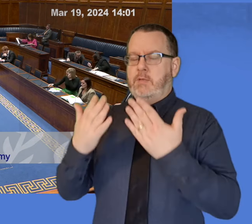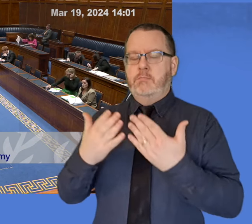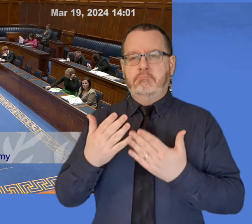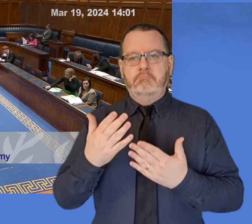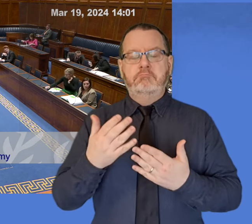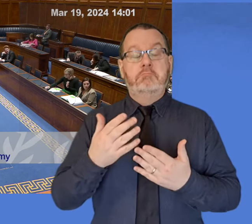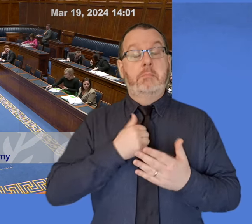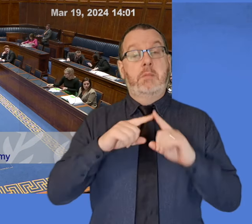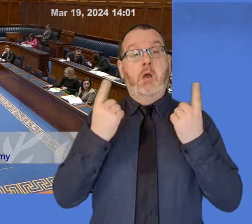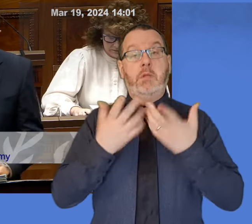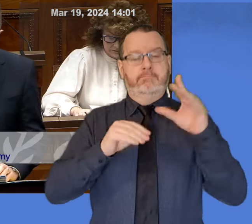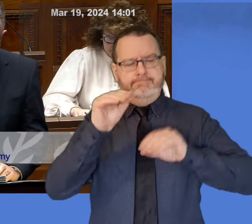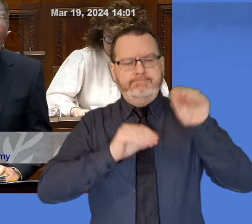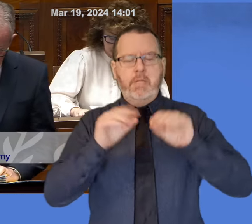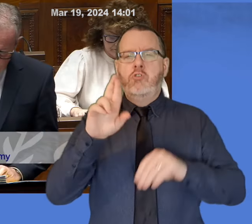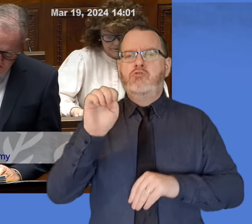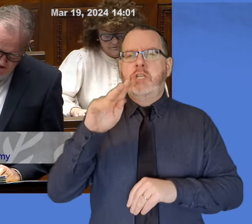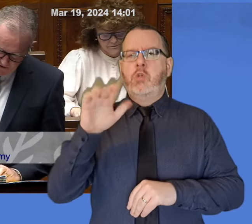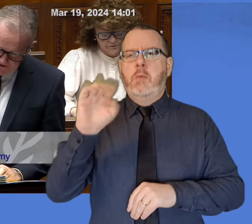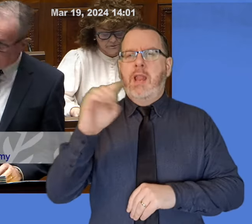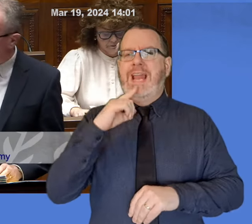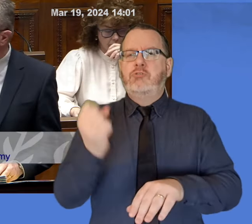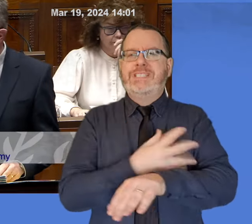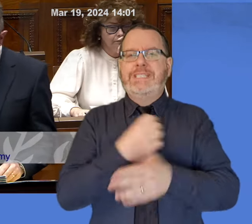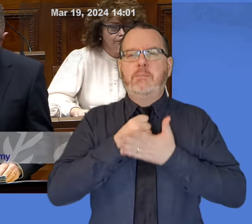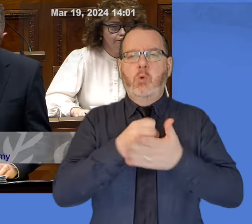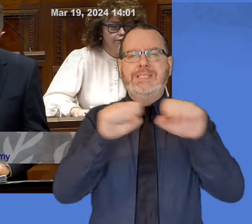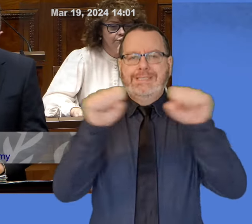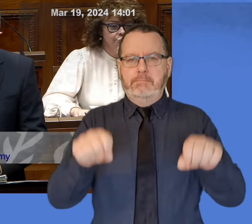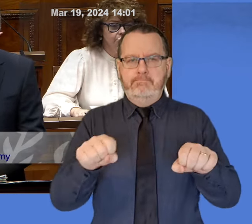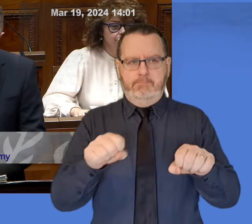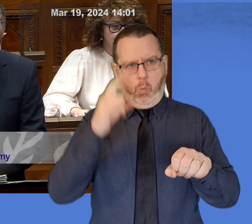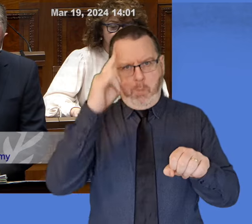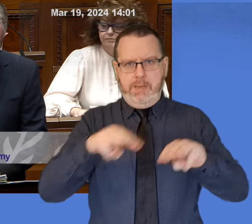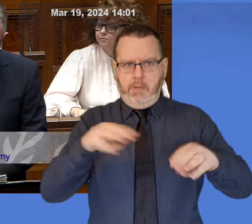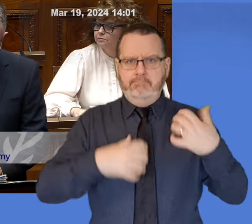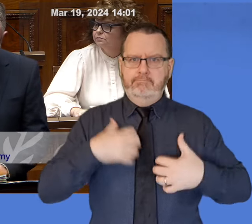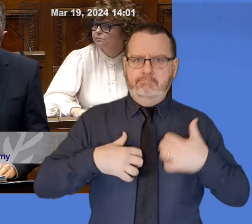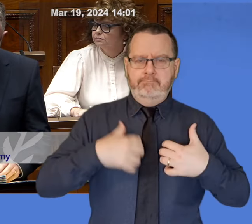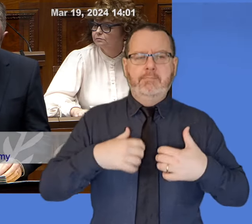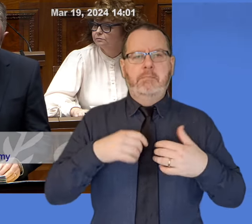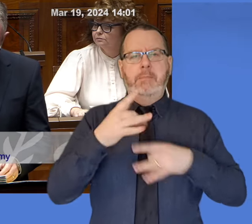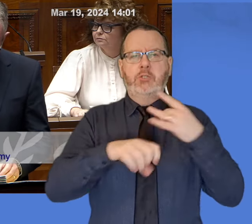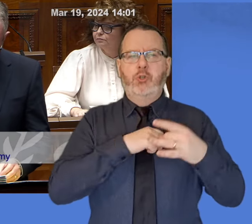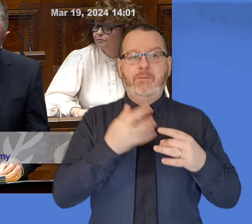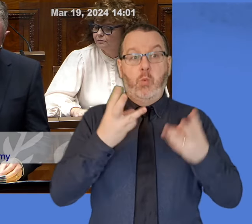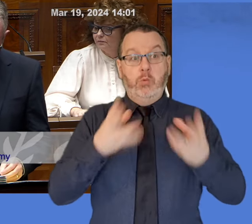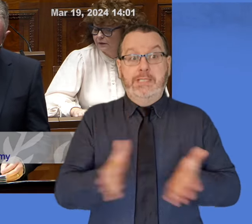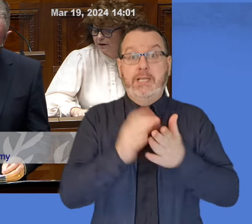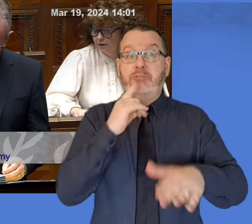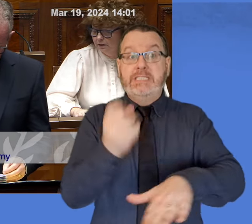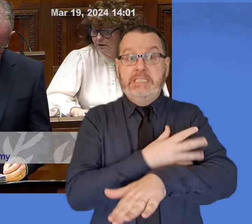The Department is developing a renewable electricity support scheme to incentivise investment, ensure a fair price for electricity produced locally and